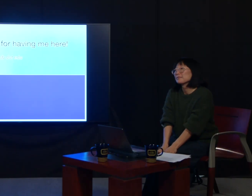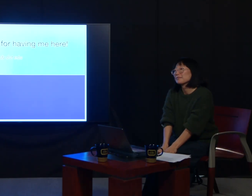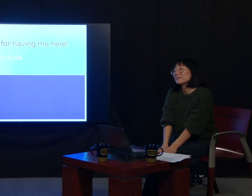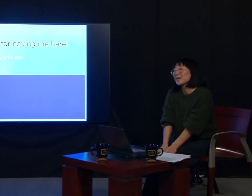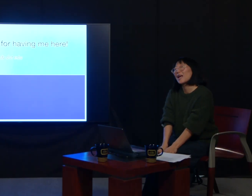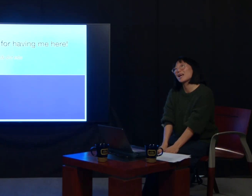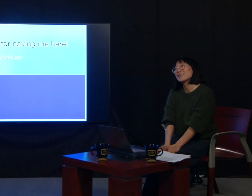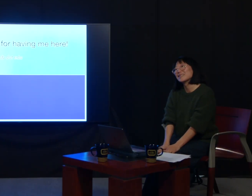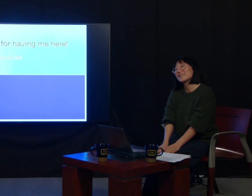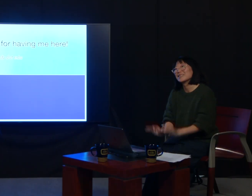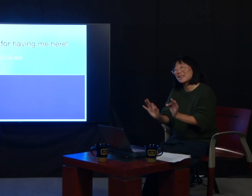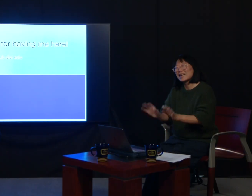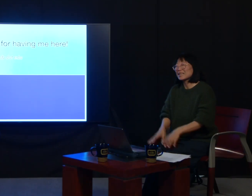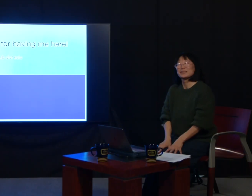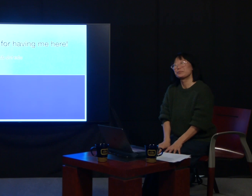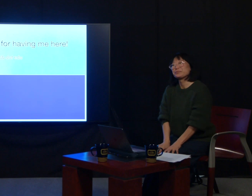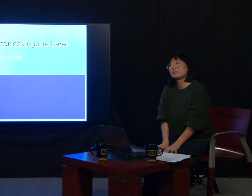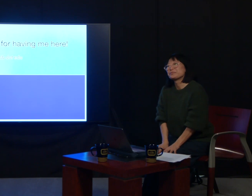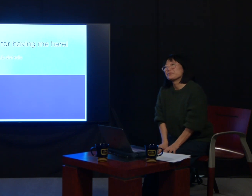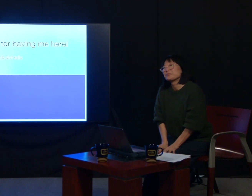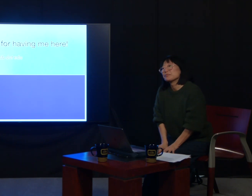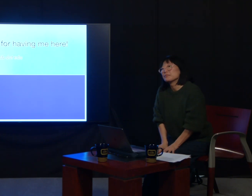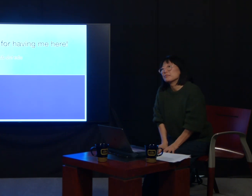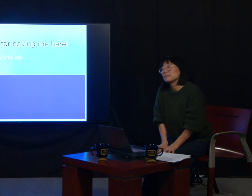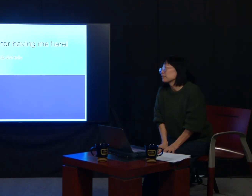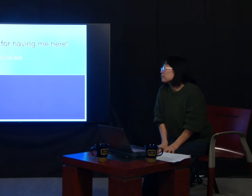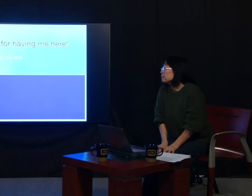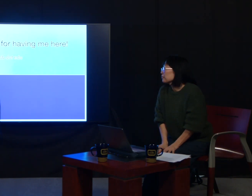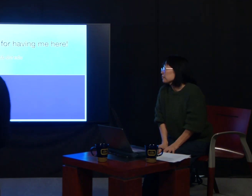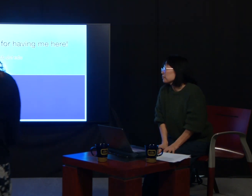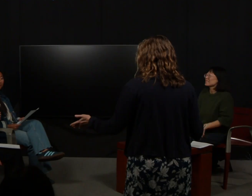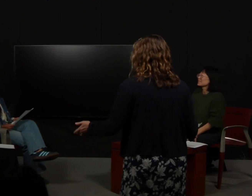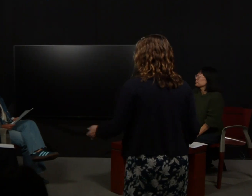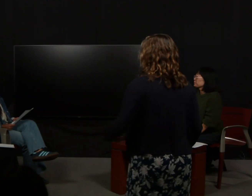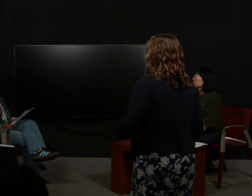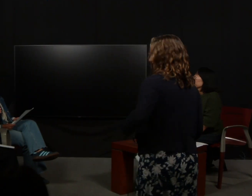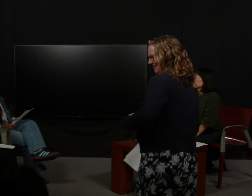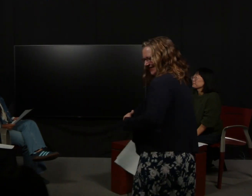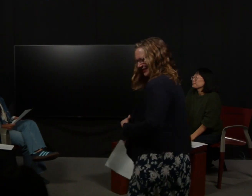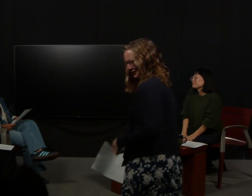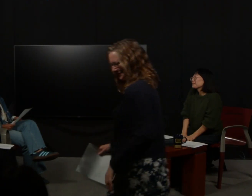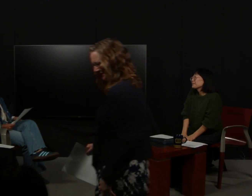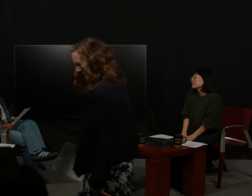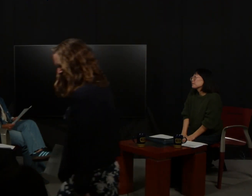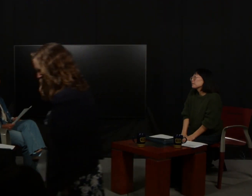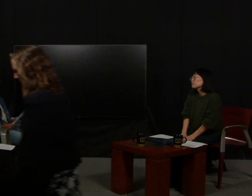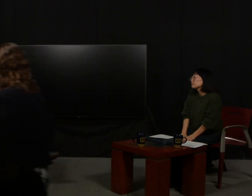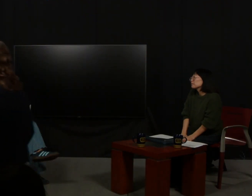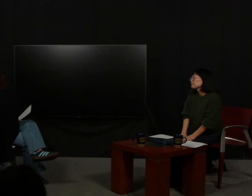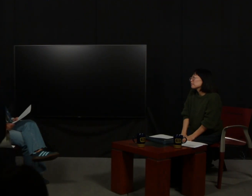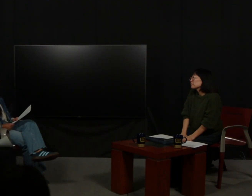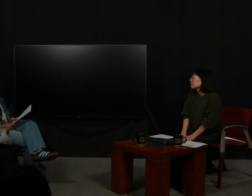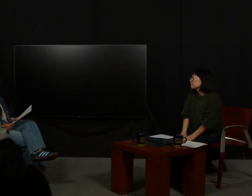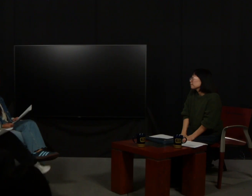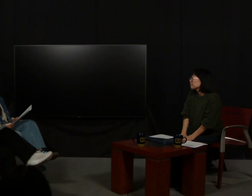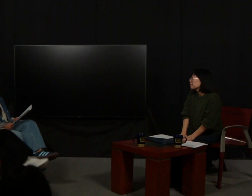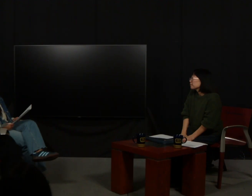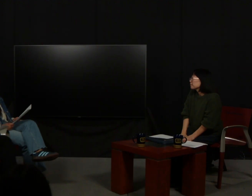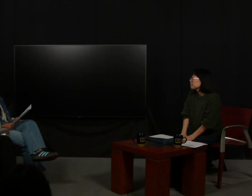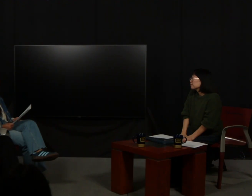Yes. And at this point, we'll move to the second portion. Ready? Okay. Hello, my name's Kathleen. I appreciate your